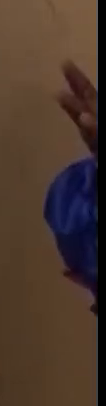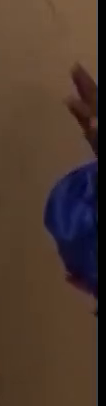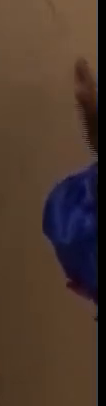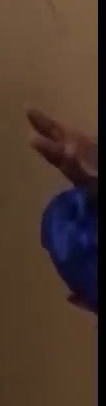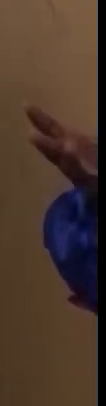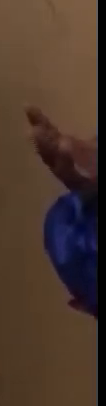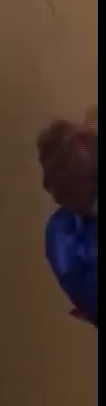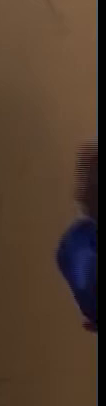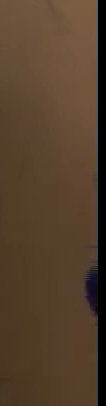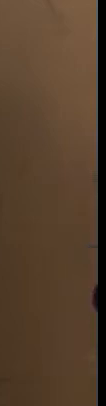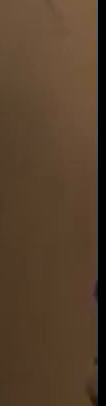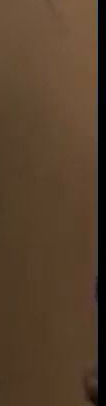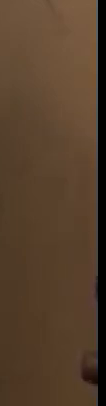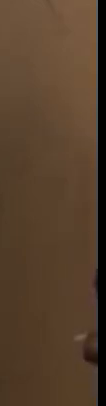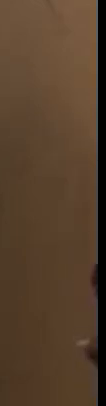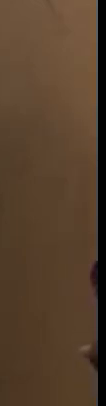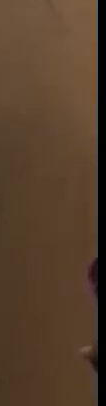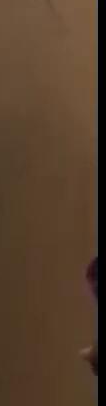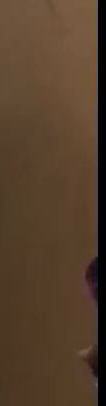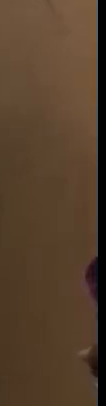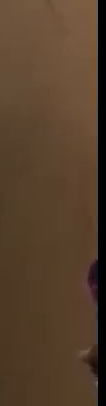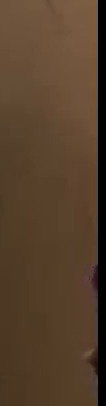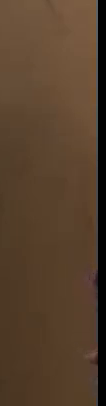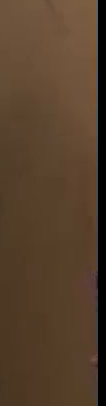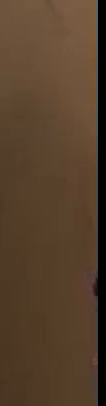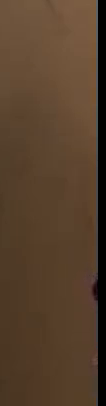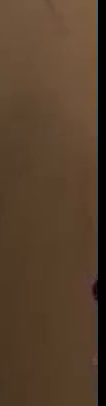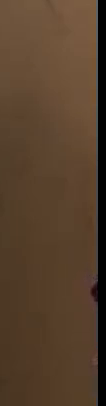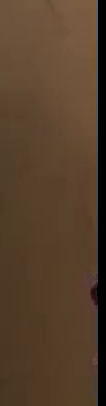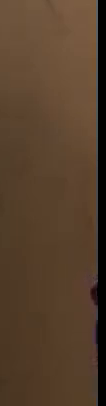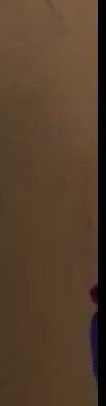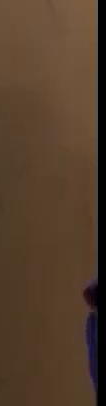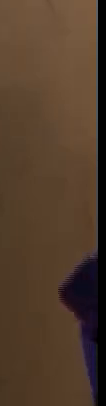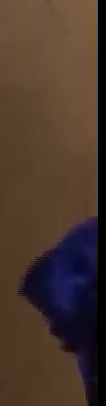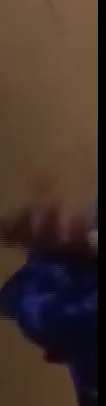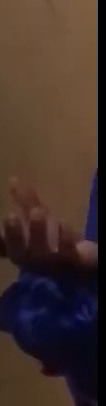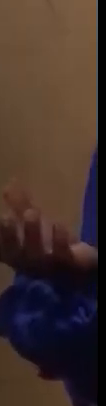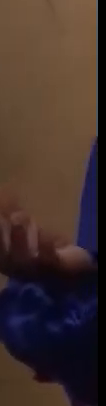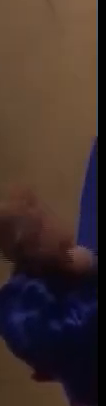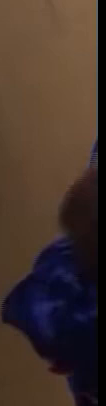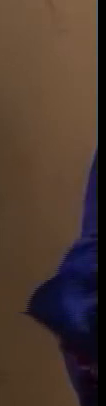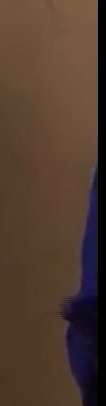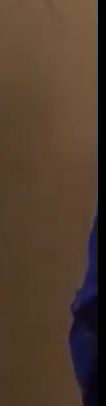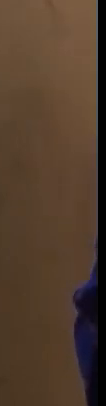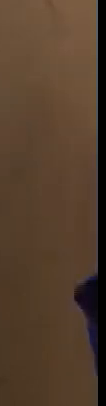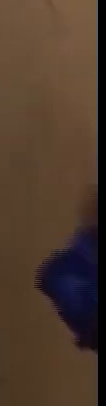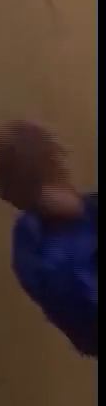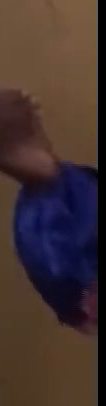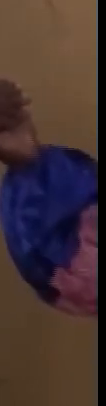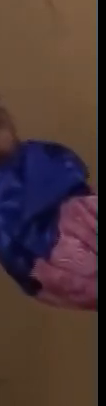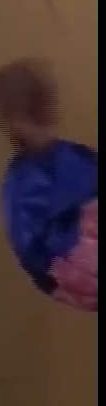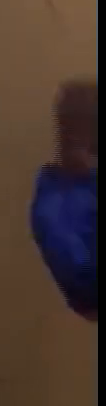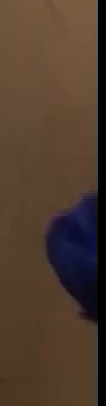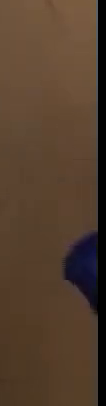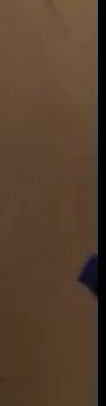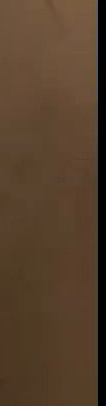interference of wind. It requires skill to operate. It's not every farmer or it's not anybody that can just